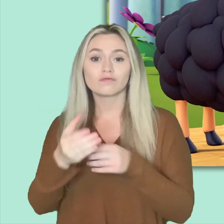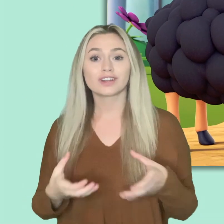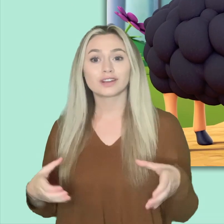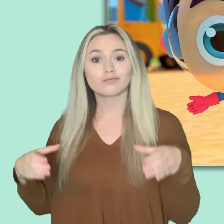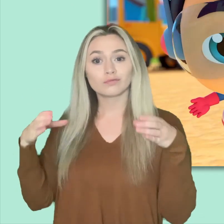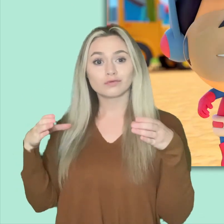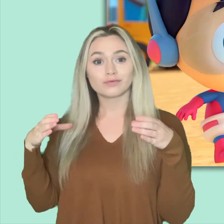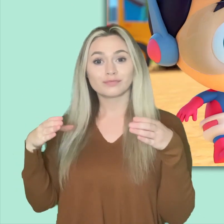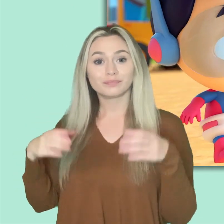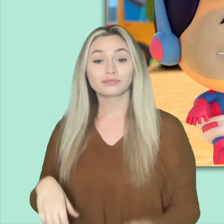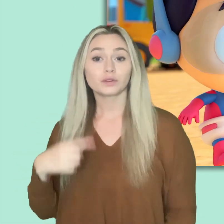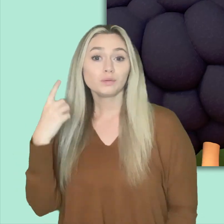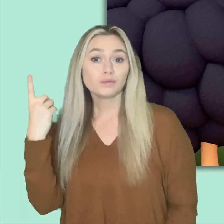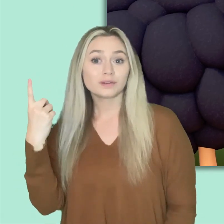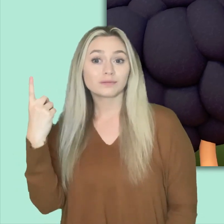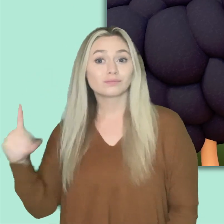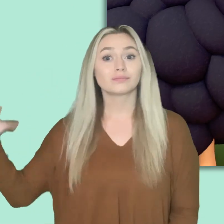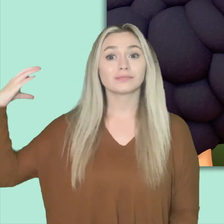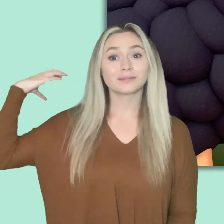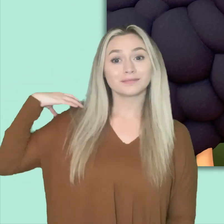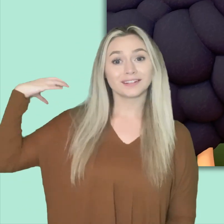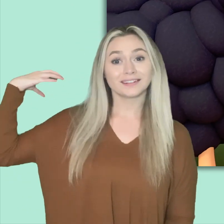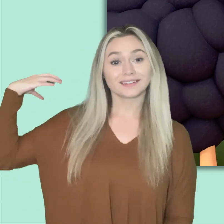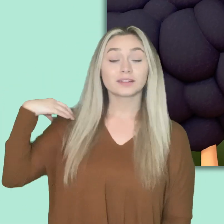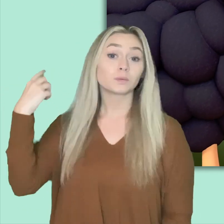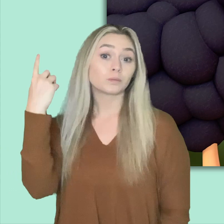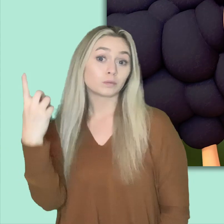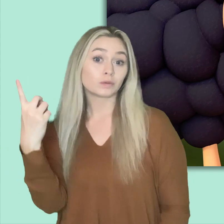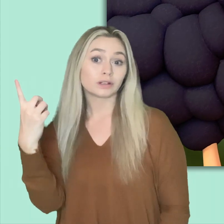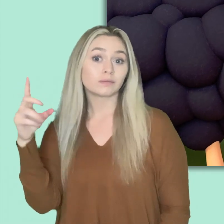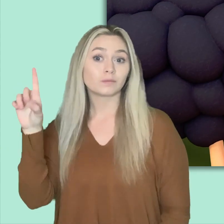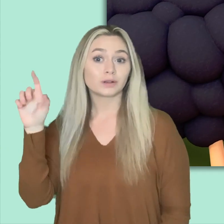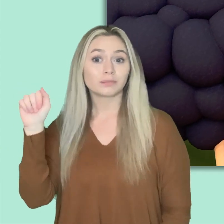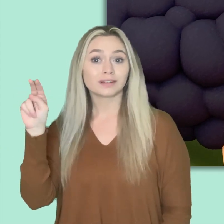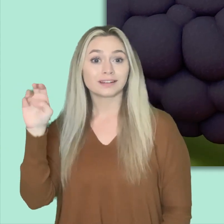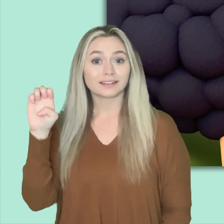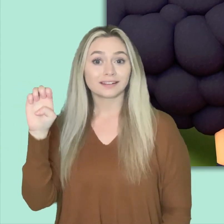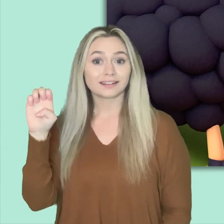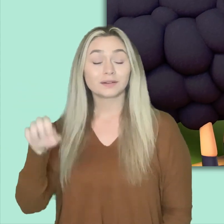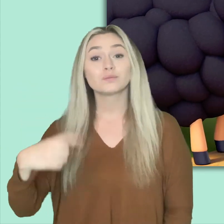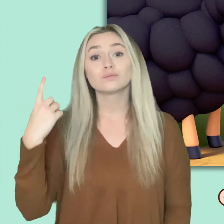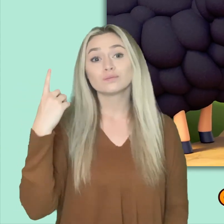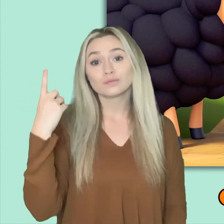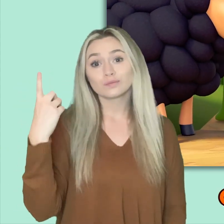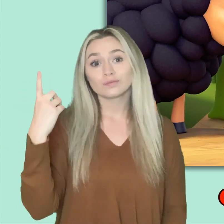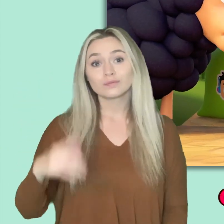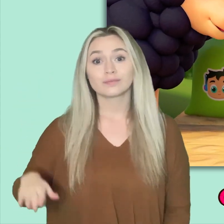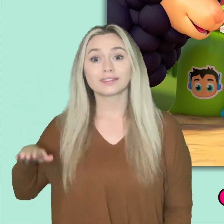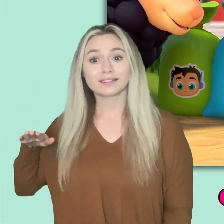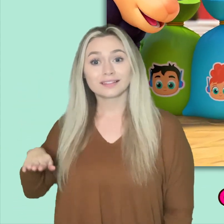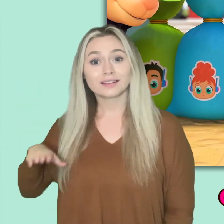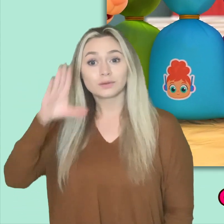Three bags full. One for my master, One for my dame, One